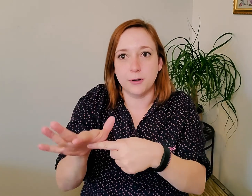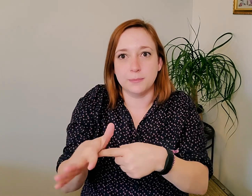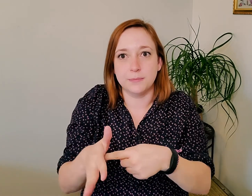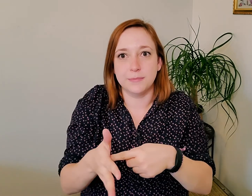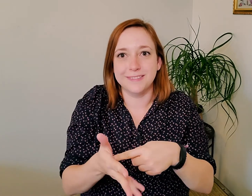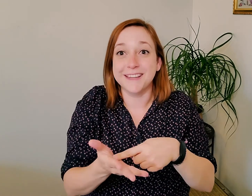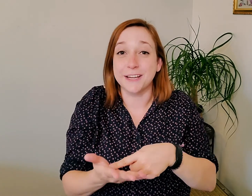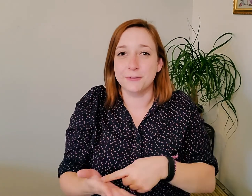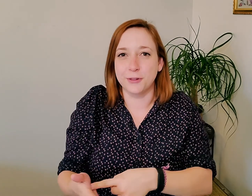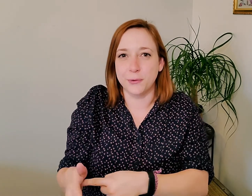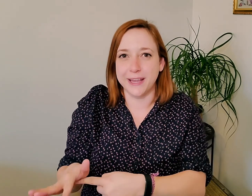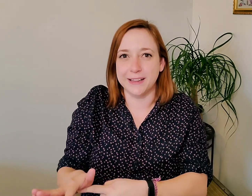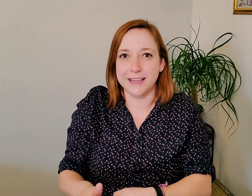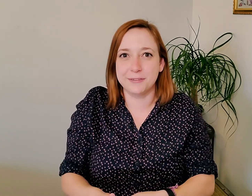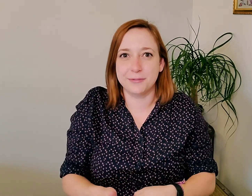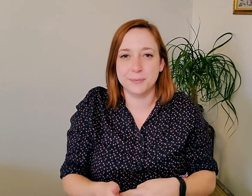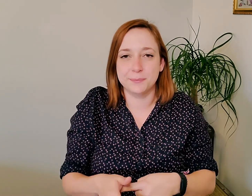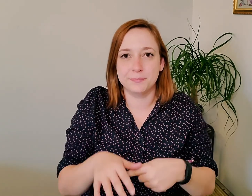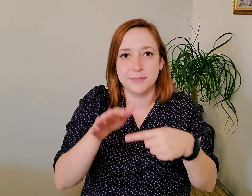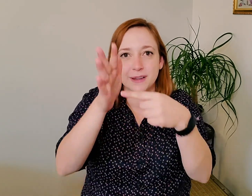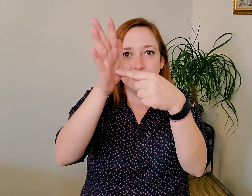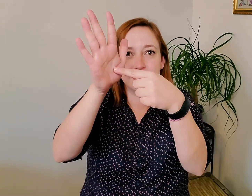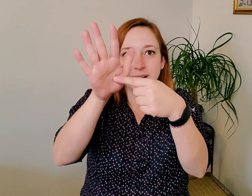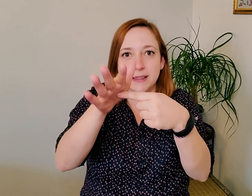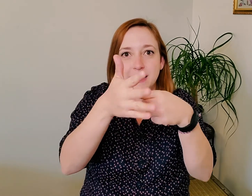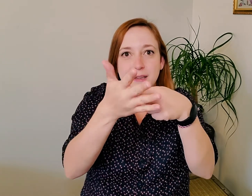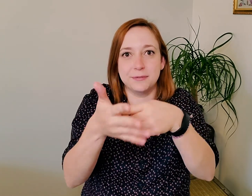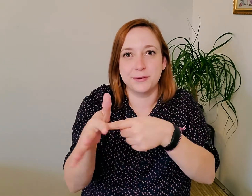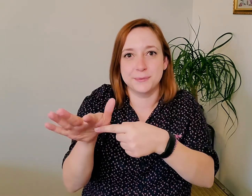palm like a floating leaf. Leaf.